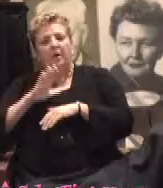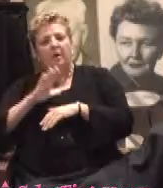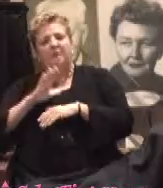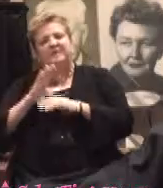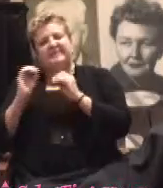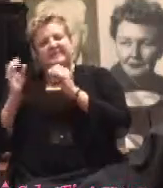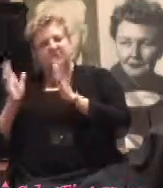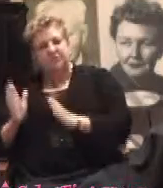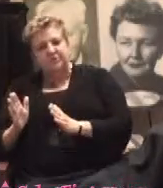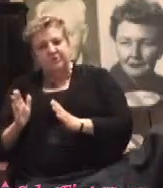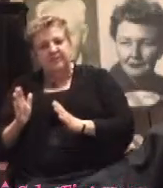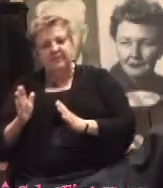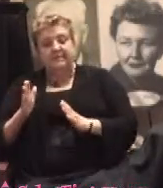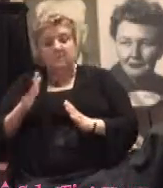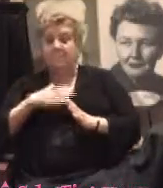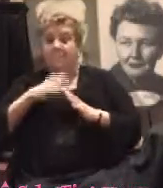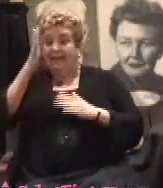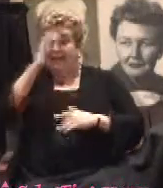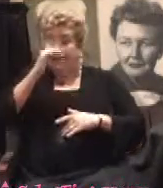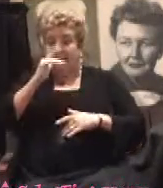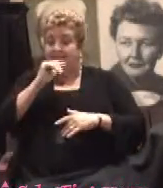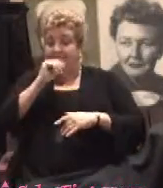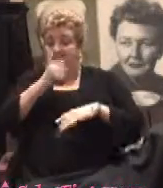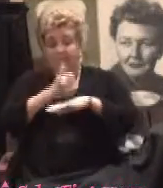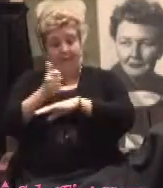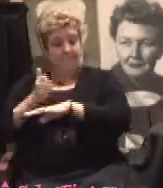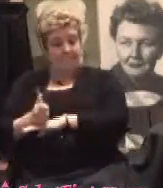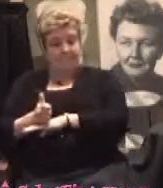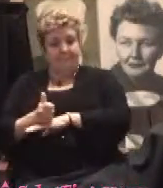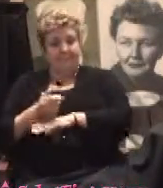fault. I'm Irish Catholic, and that's their fault.